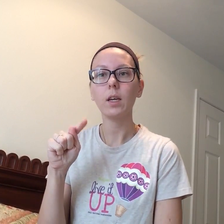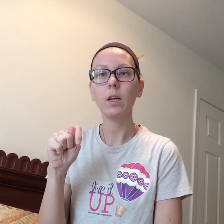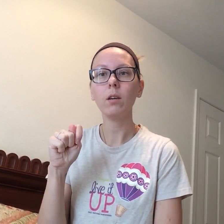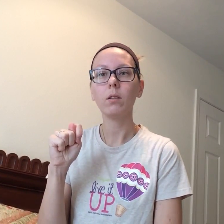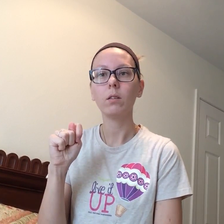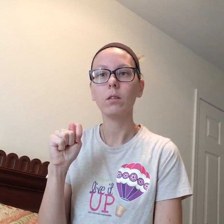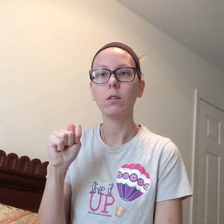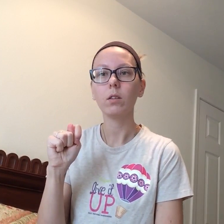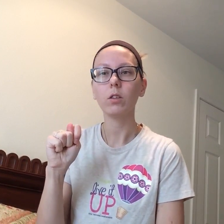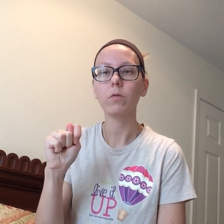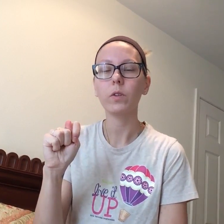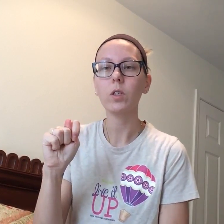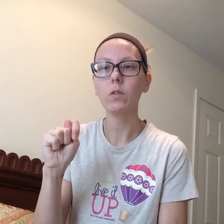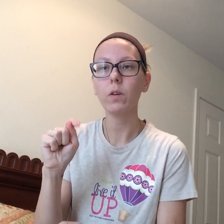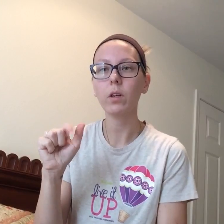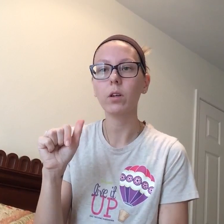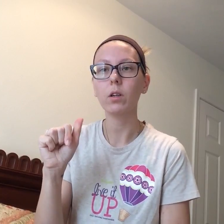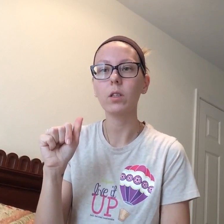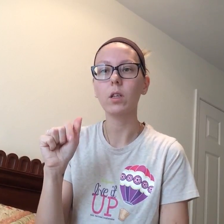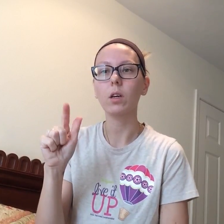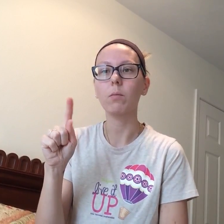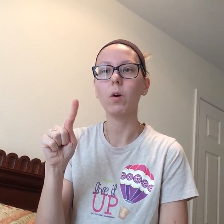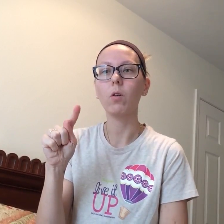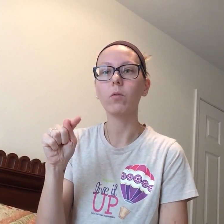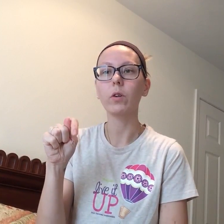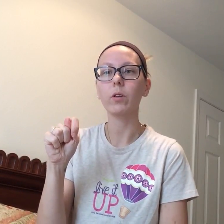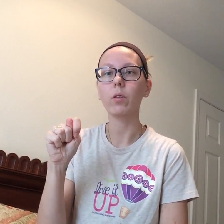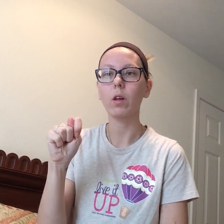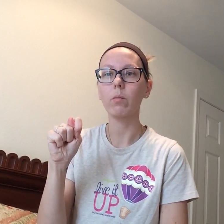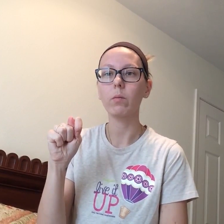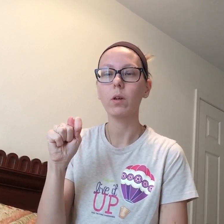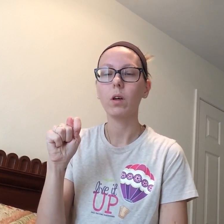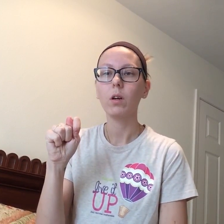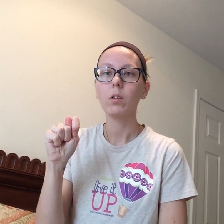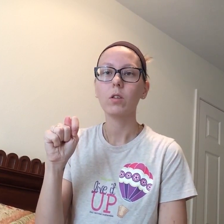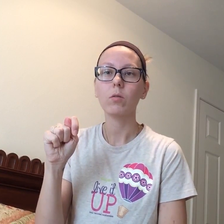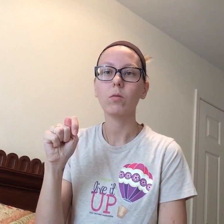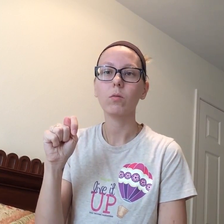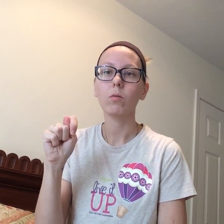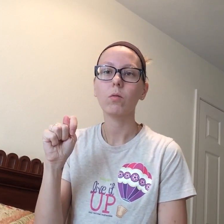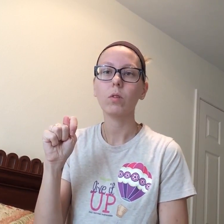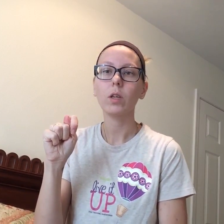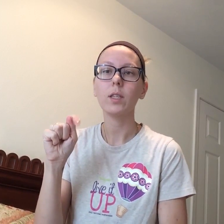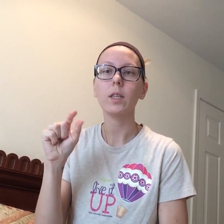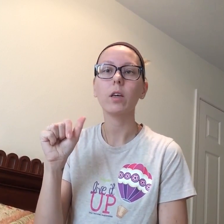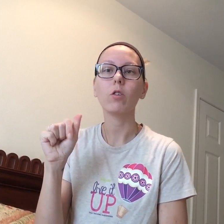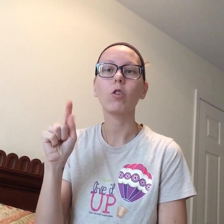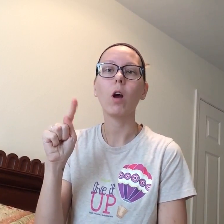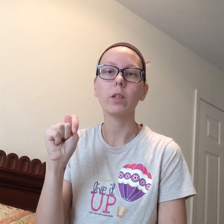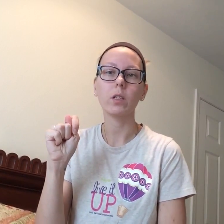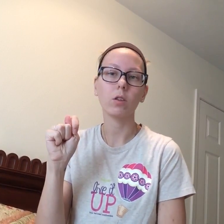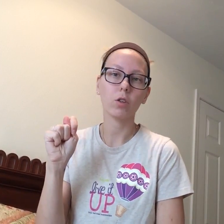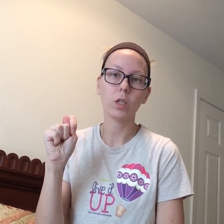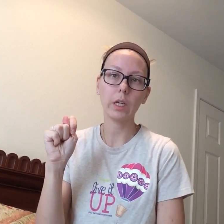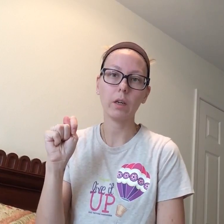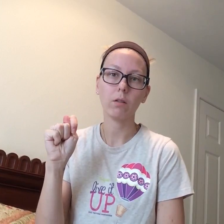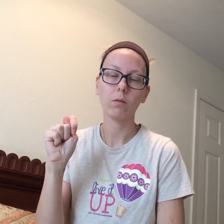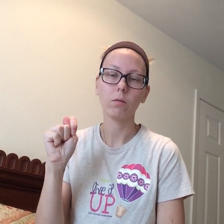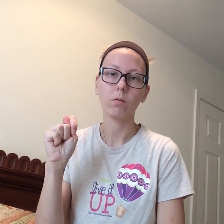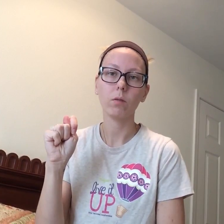T, your first finger is going to come over your thumb. So it's like you're crossing your T. When